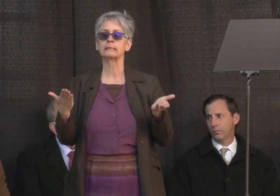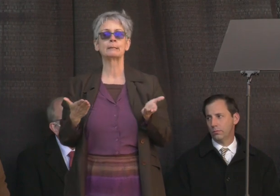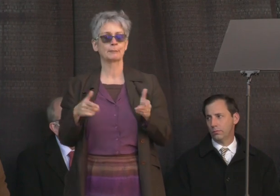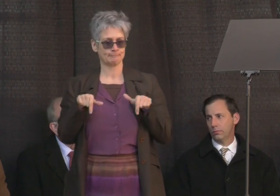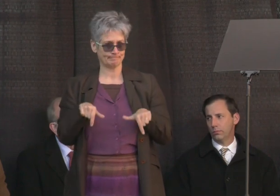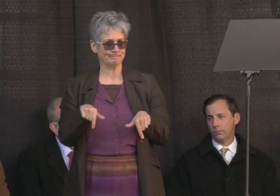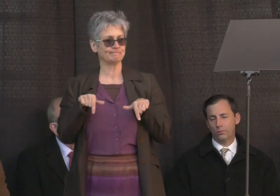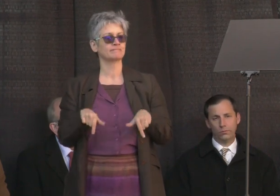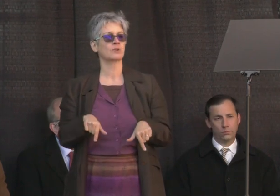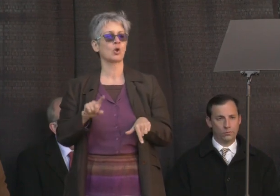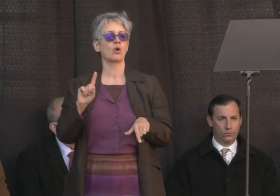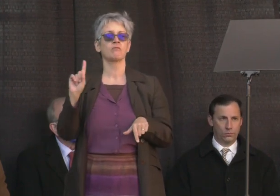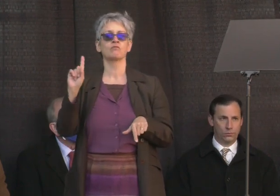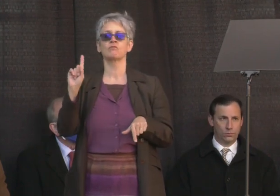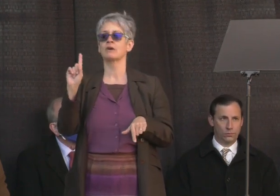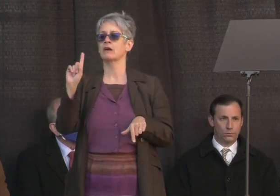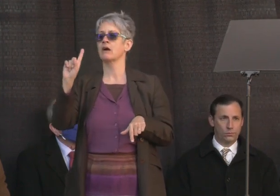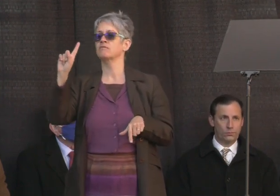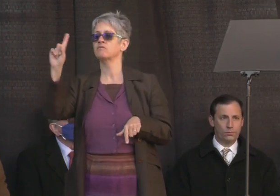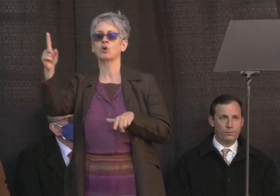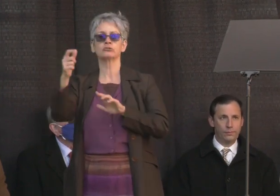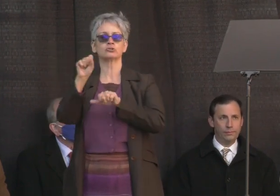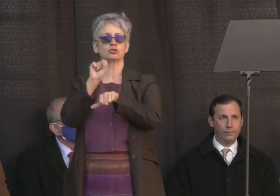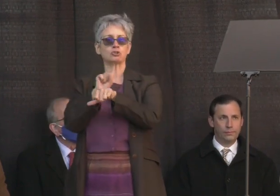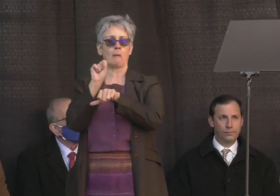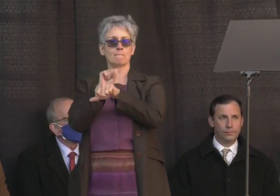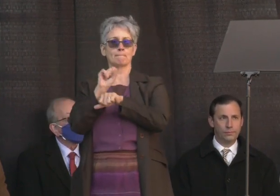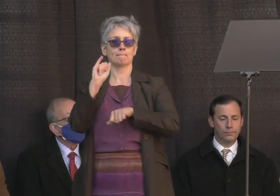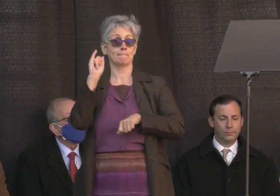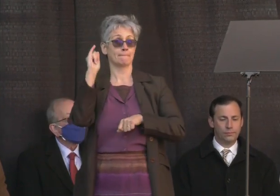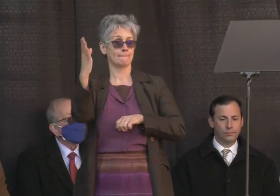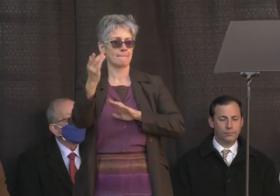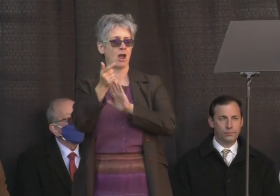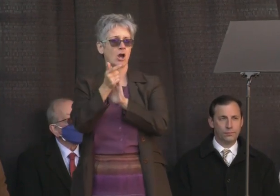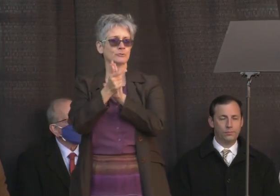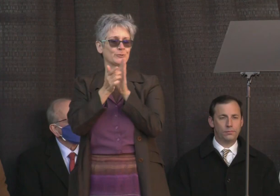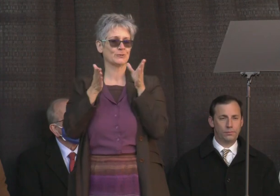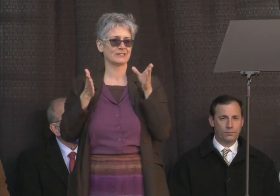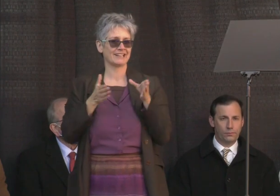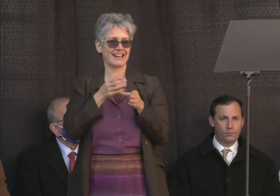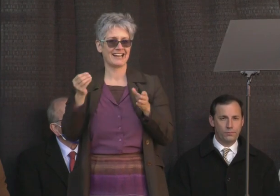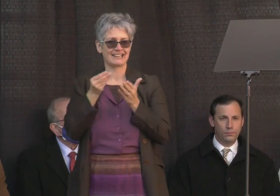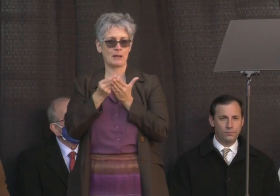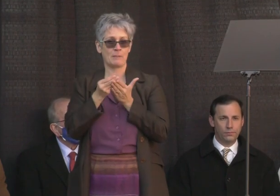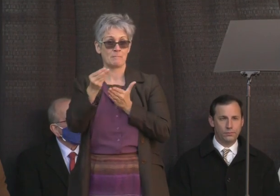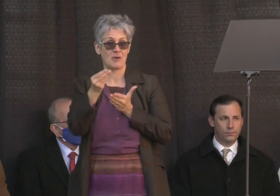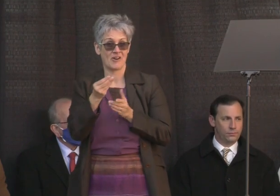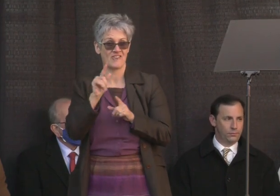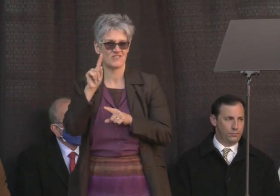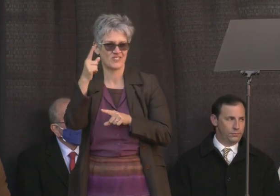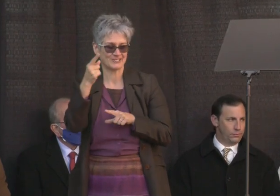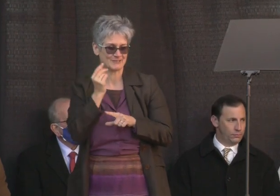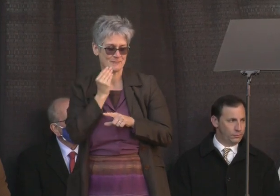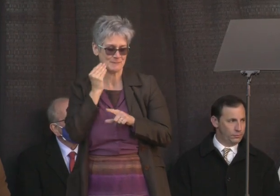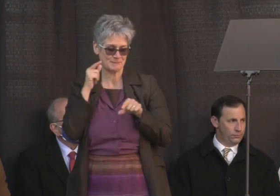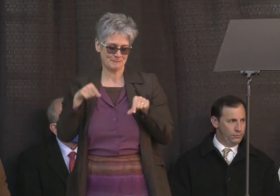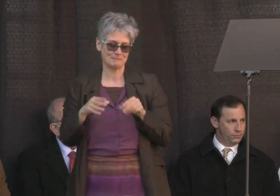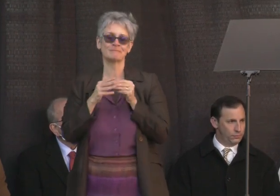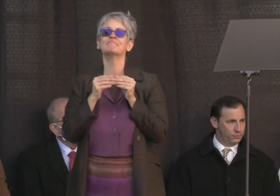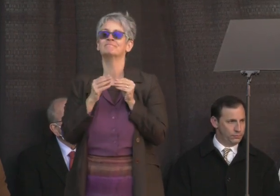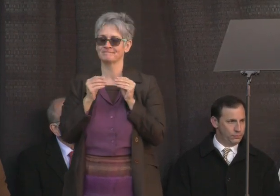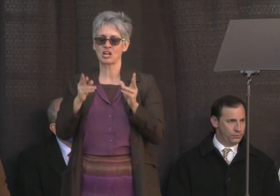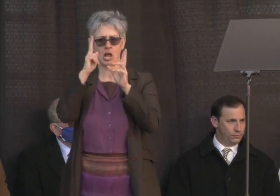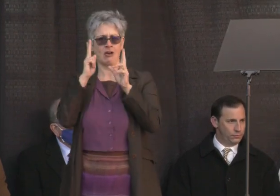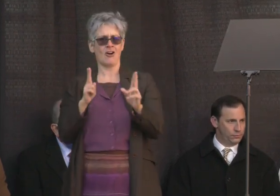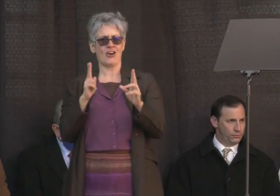city where I had my first job as an attorney, and it is the city where I bought my first home. And so it is an